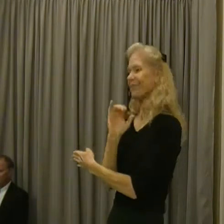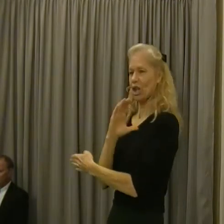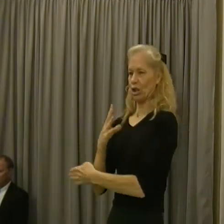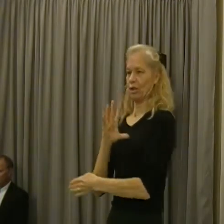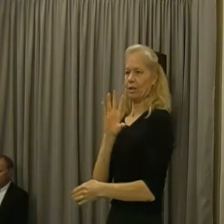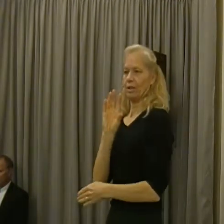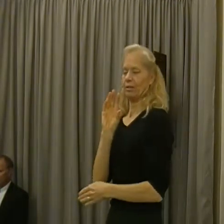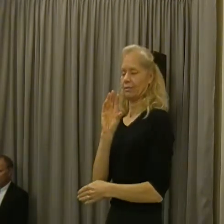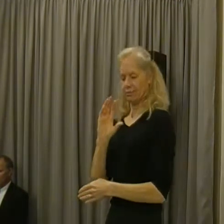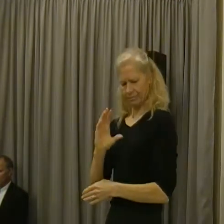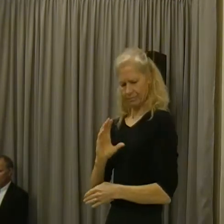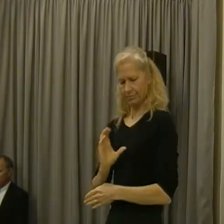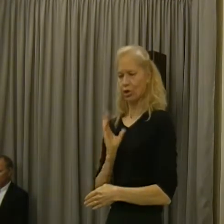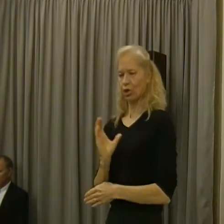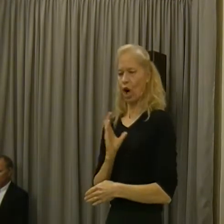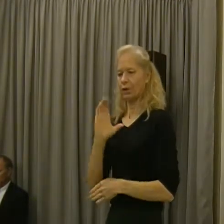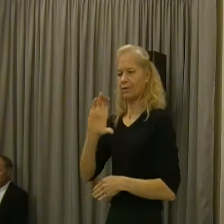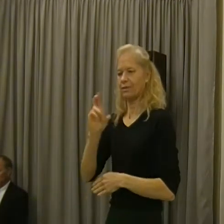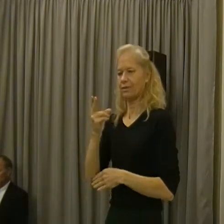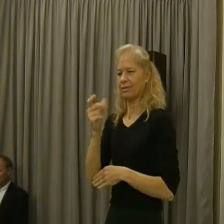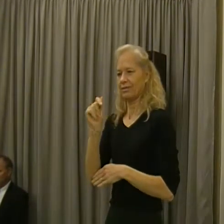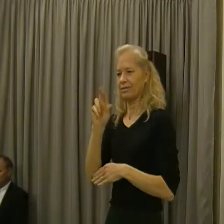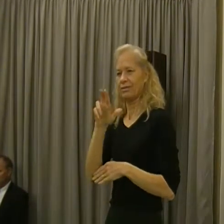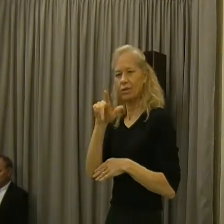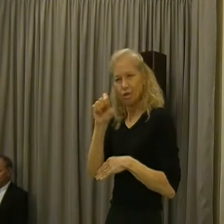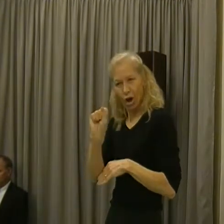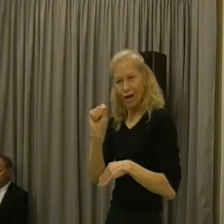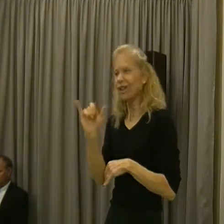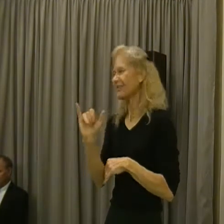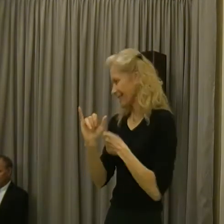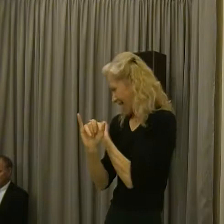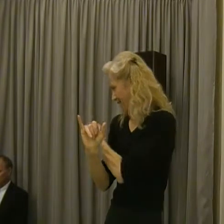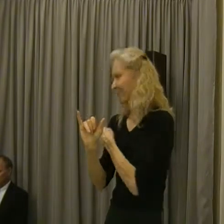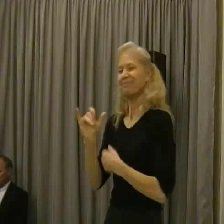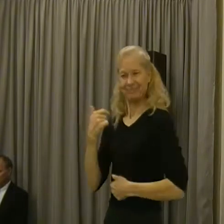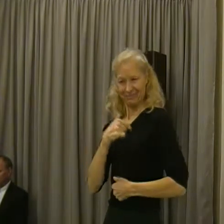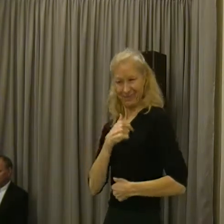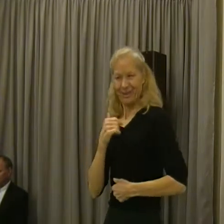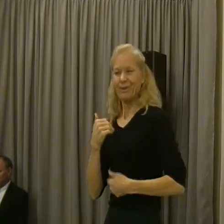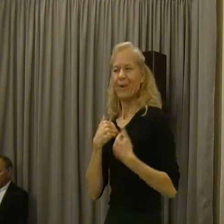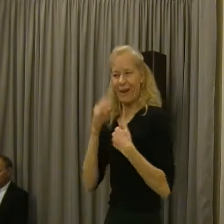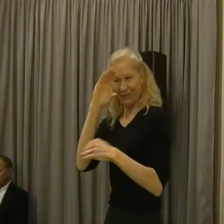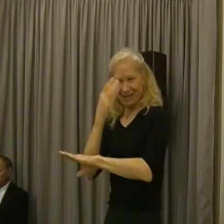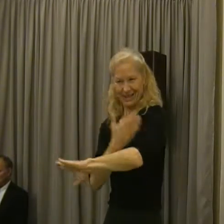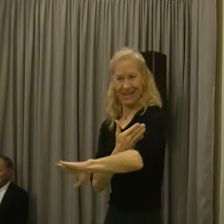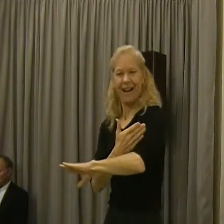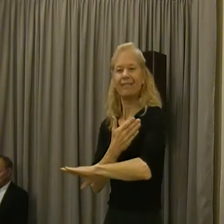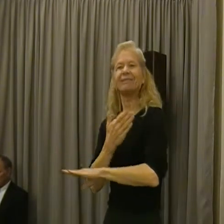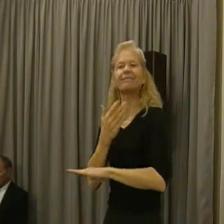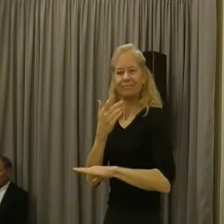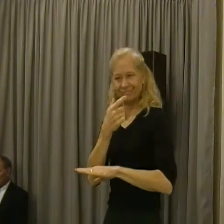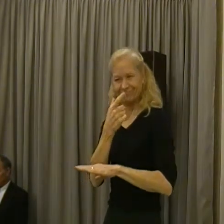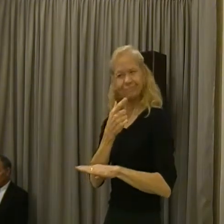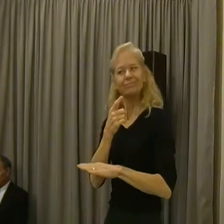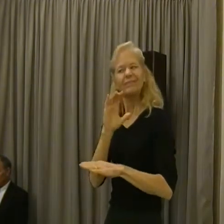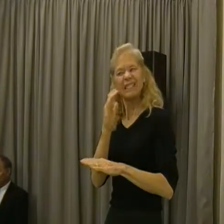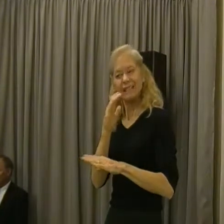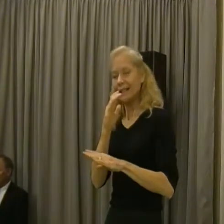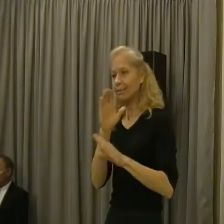Yeah. It's a blessing. All right, anybody else? Praises, prayer requests, announcements? We did see